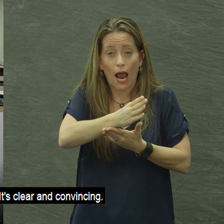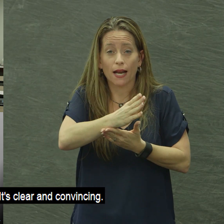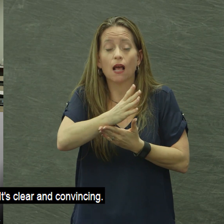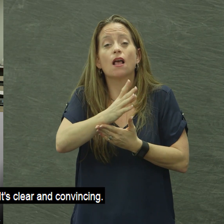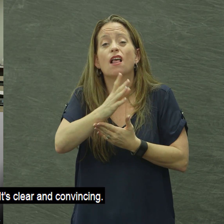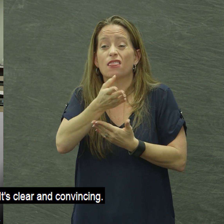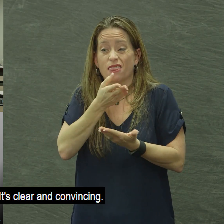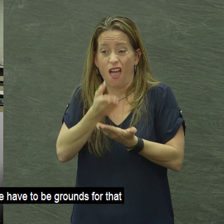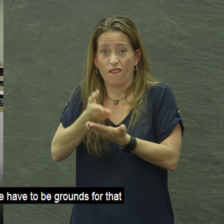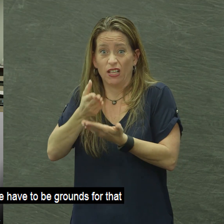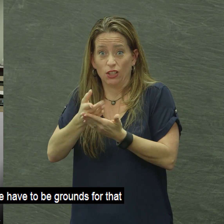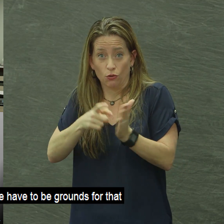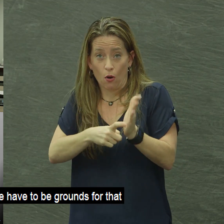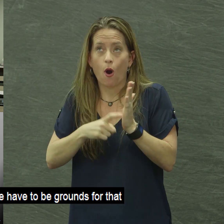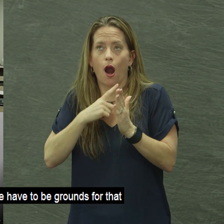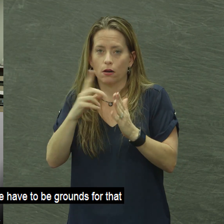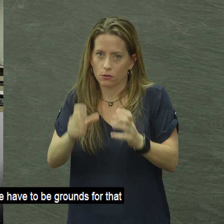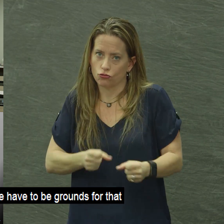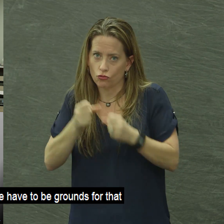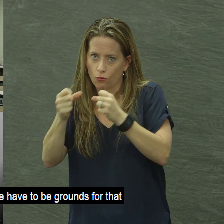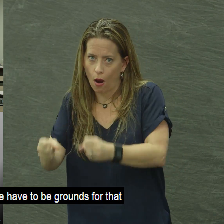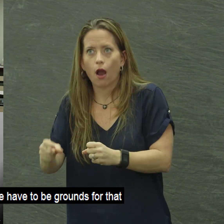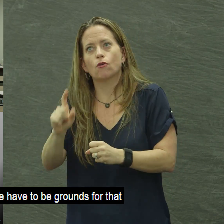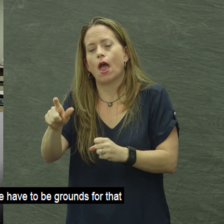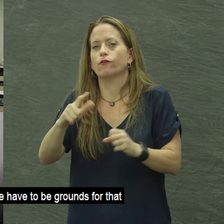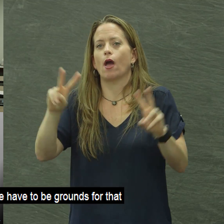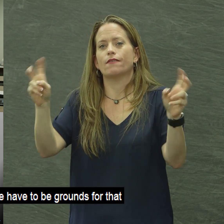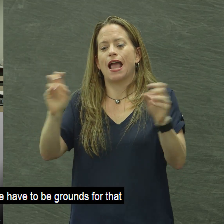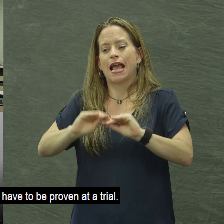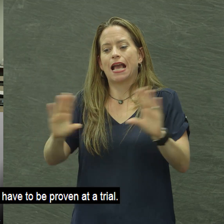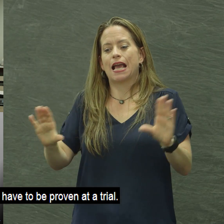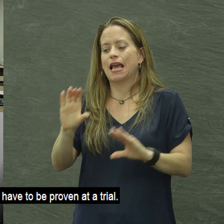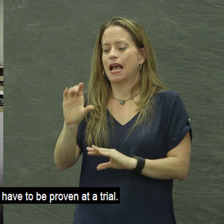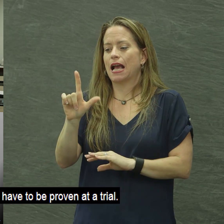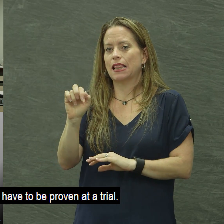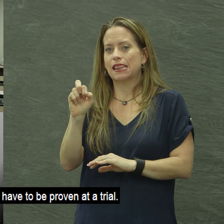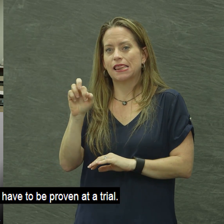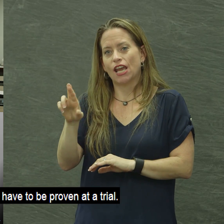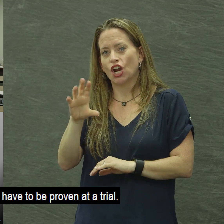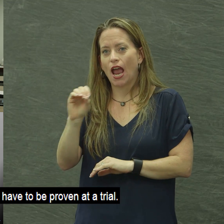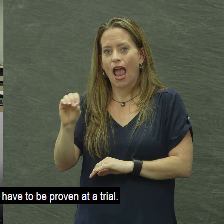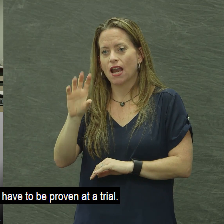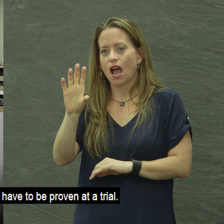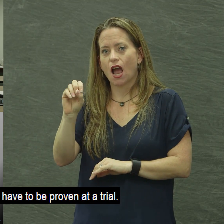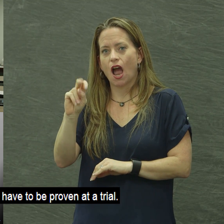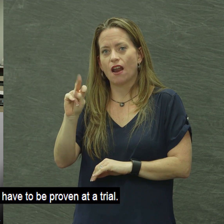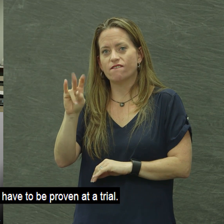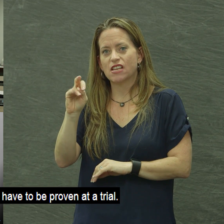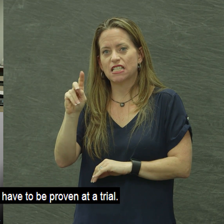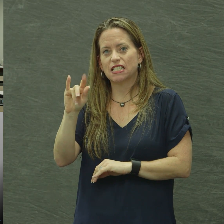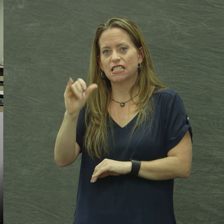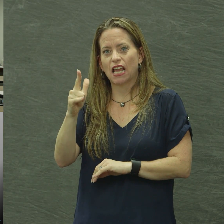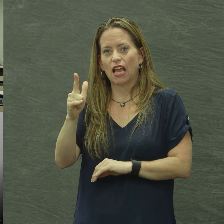convincing. There have to be grounds for that have to be proven at a